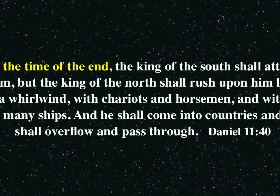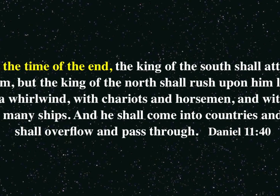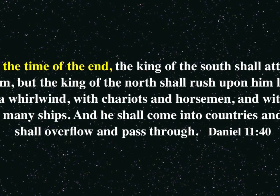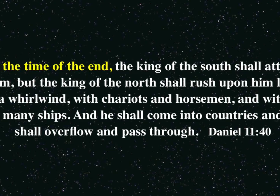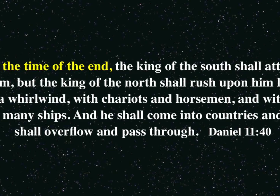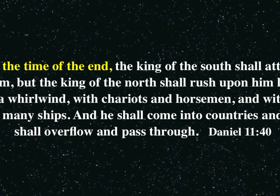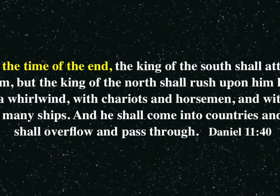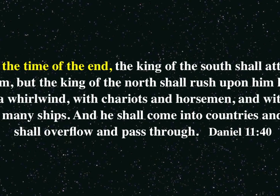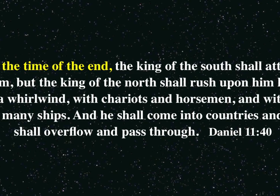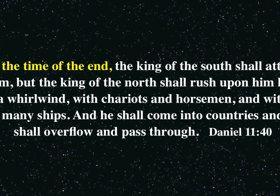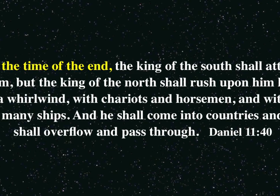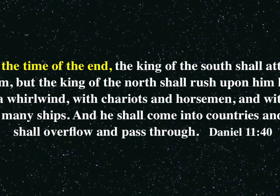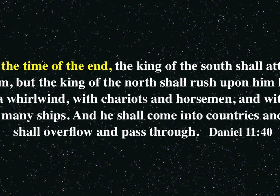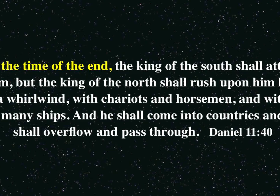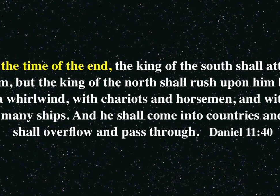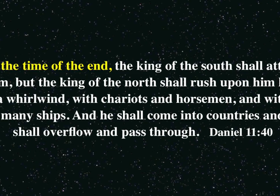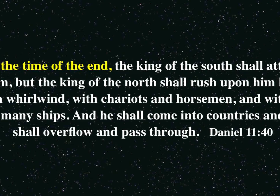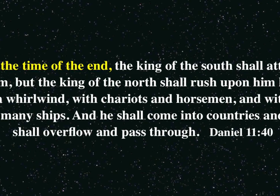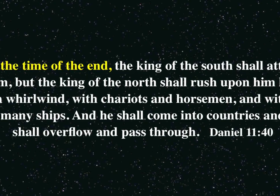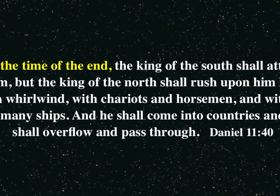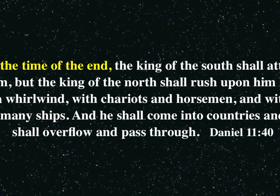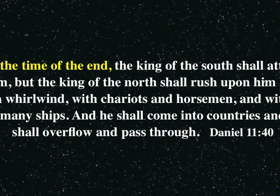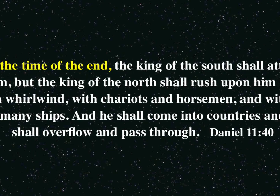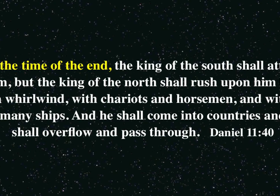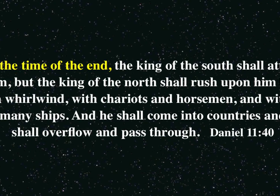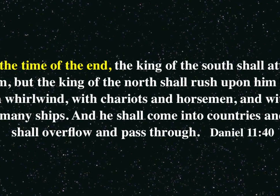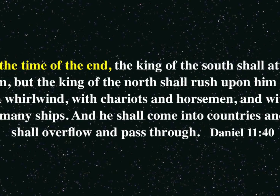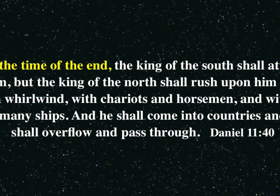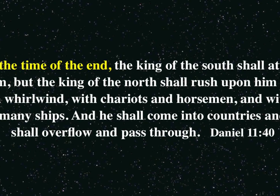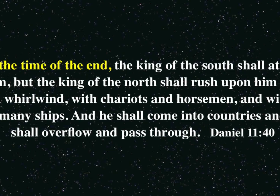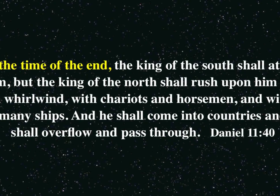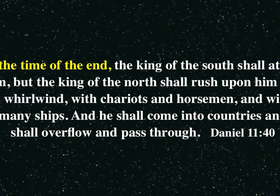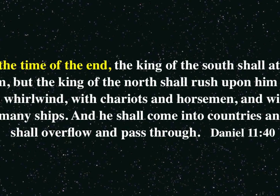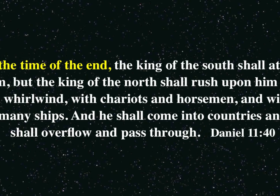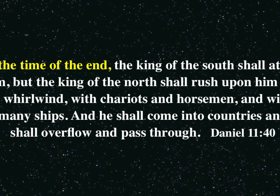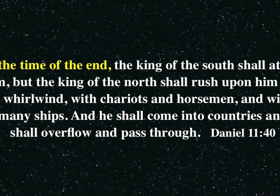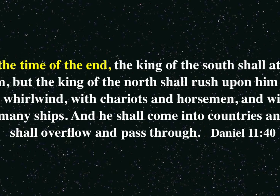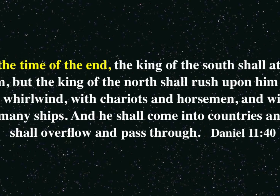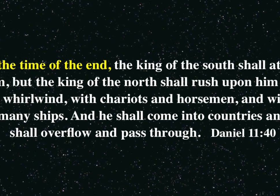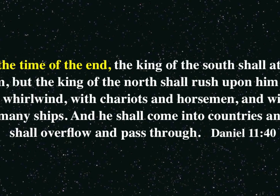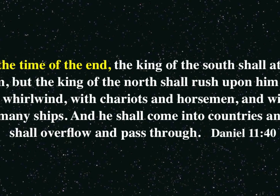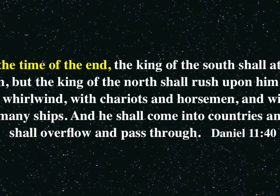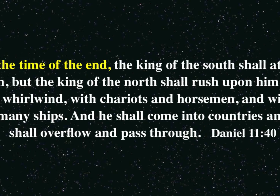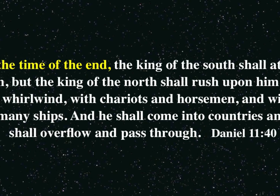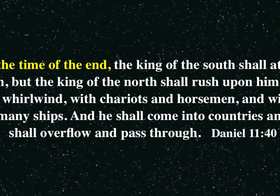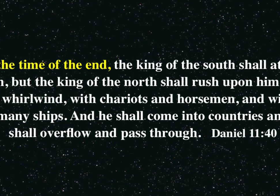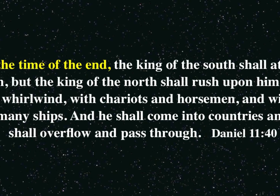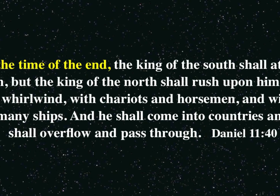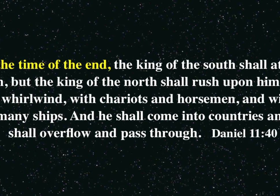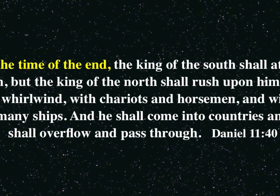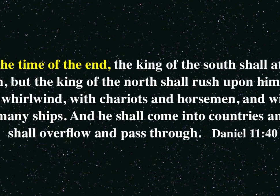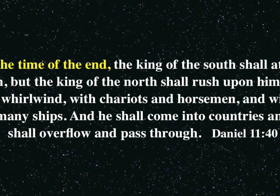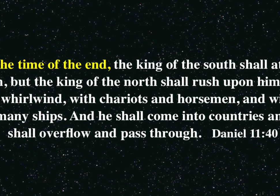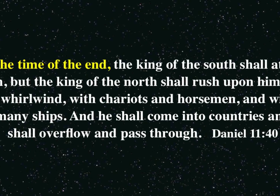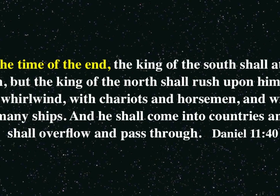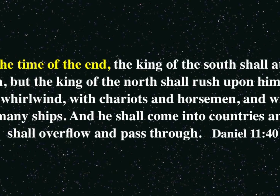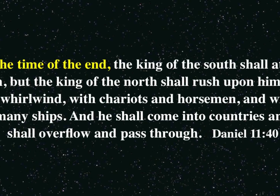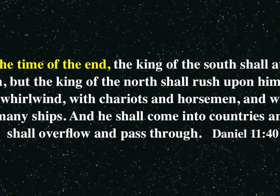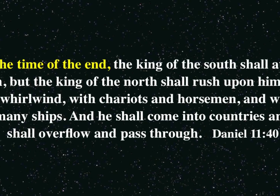the north shall rush upon him like a whirlwind, with chariots and horsemen, and with many ships. And he shall come into countries, and shall overflow and